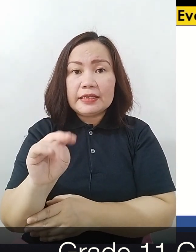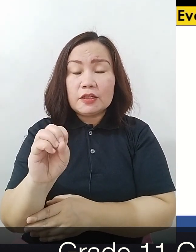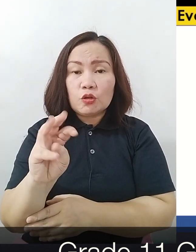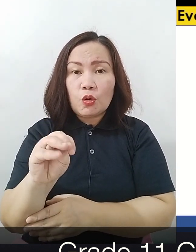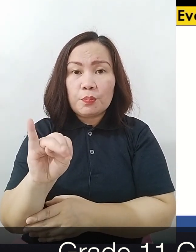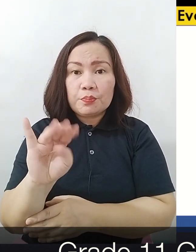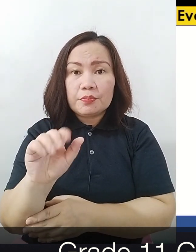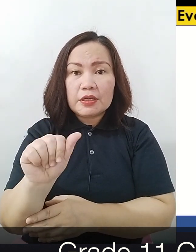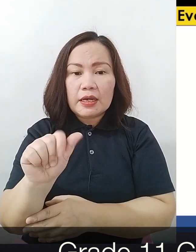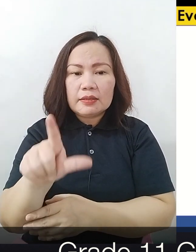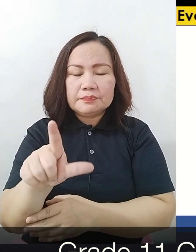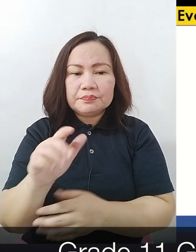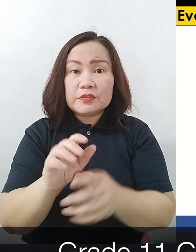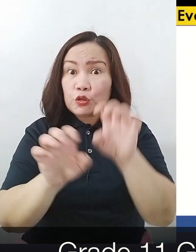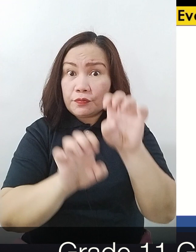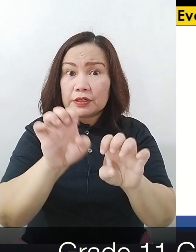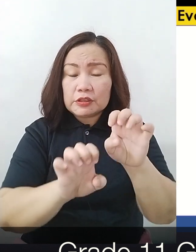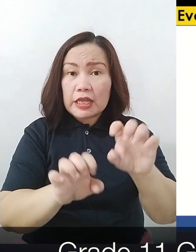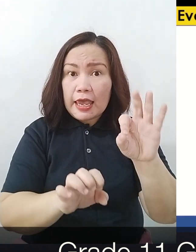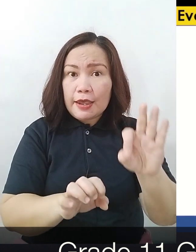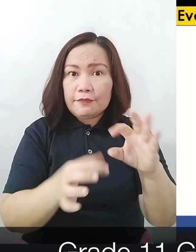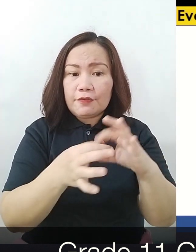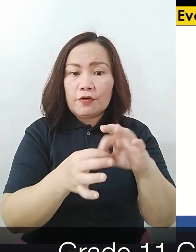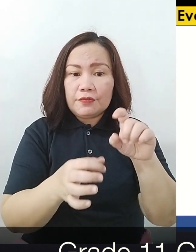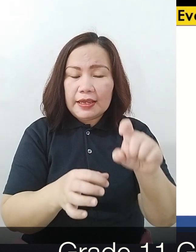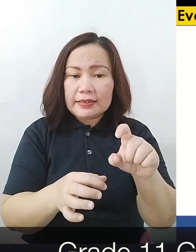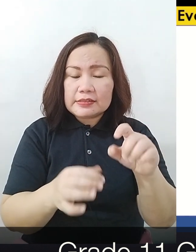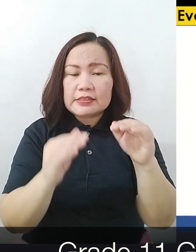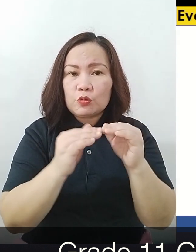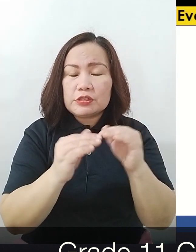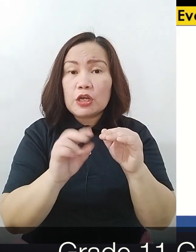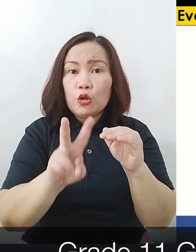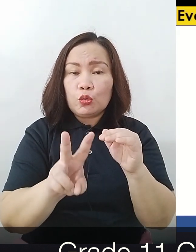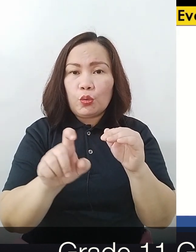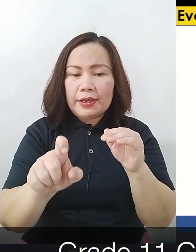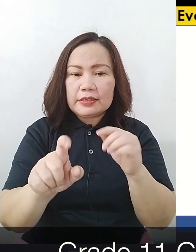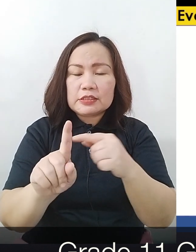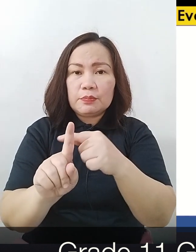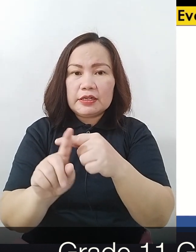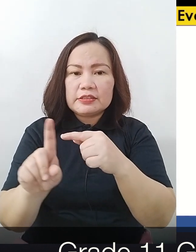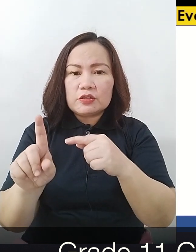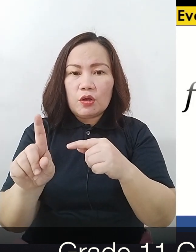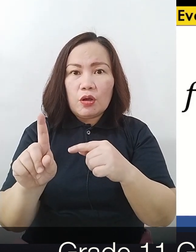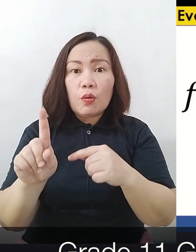Evaluate the function f of x is equal to 2x plus 1.